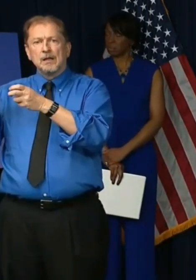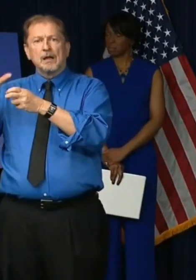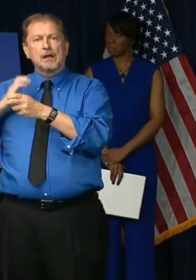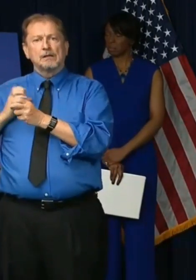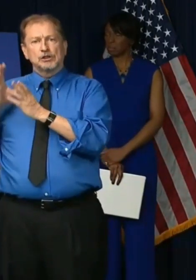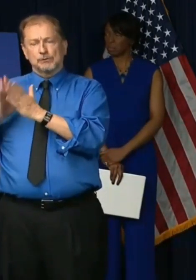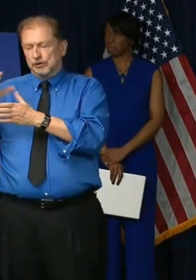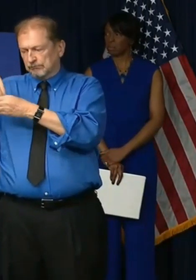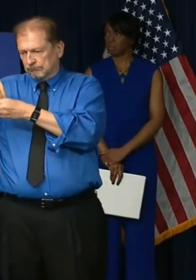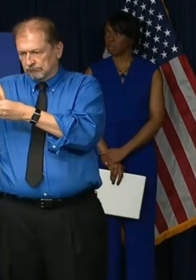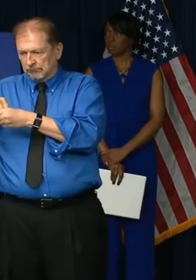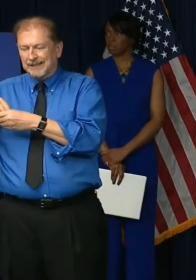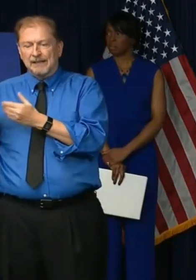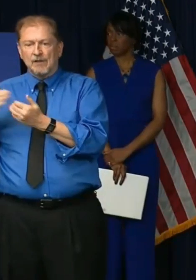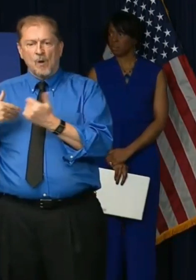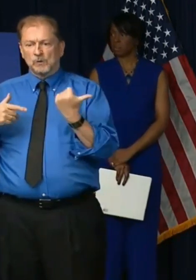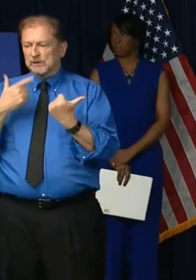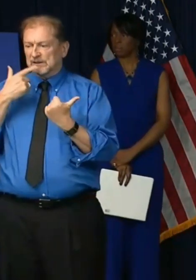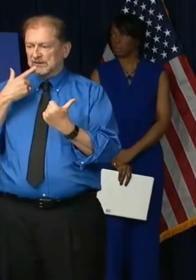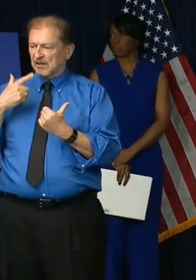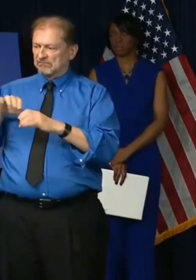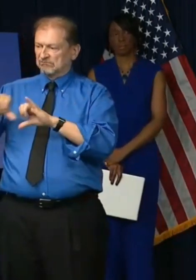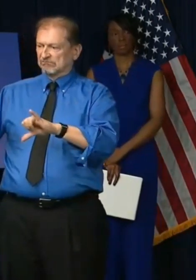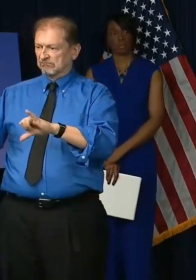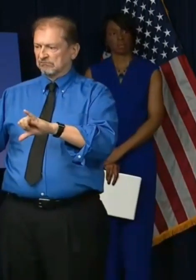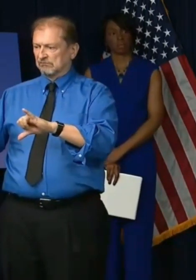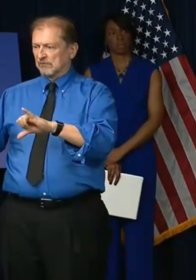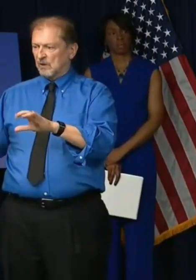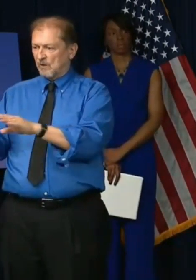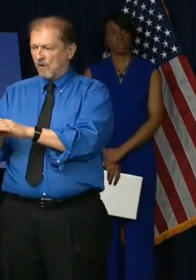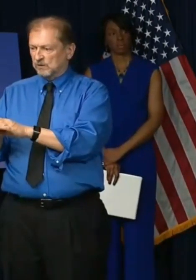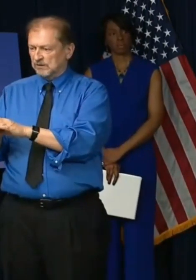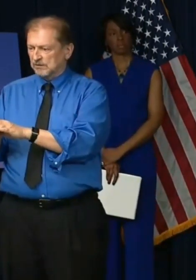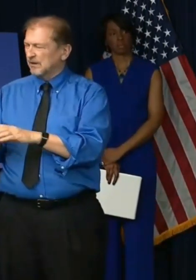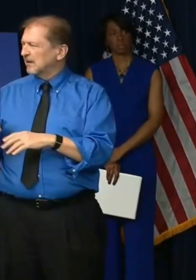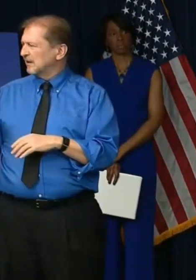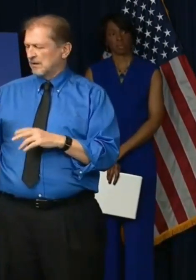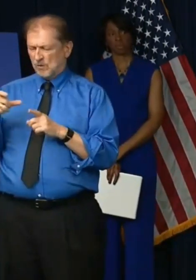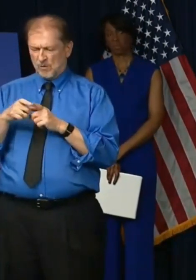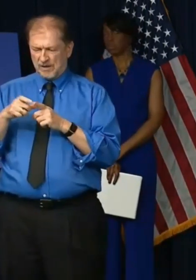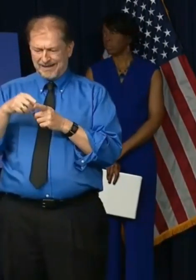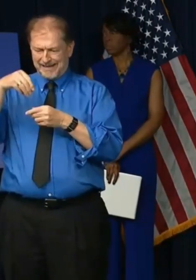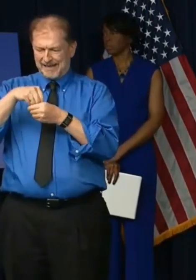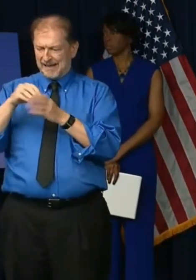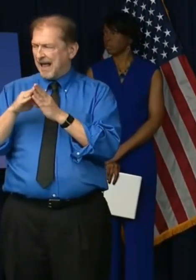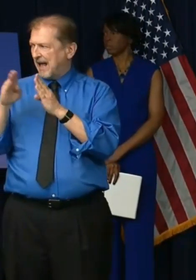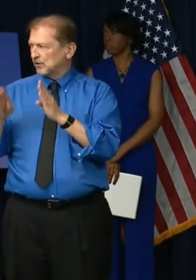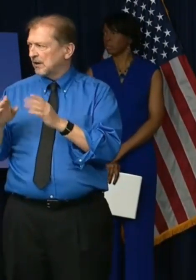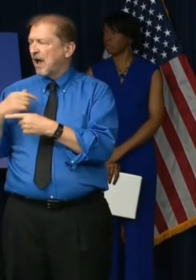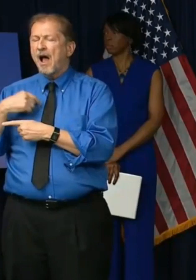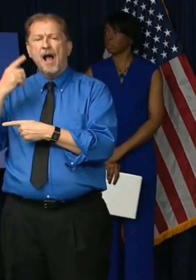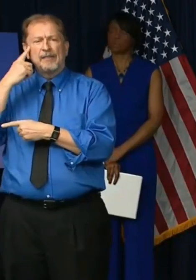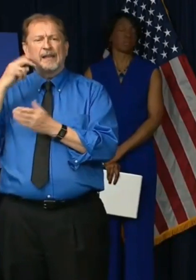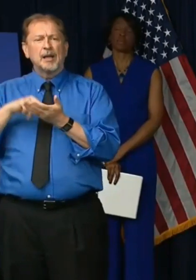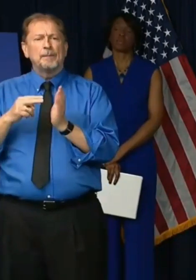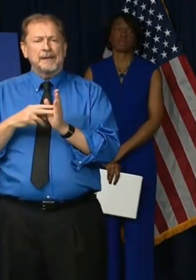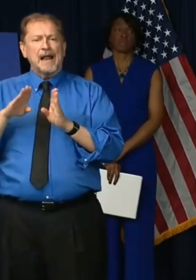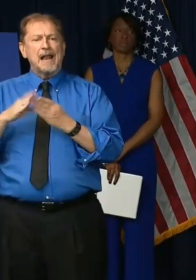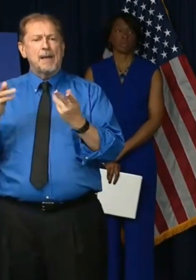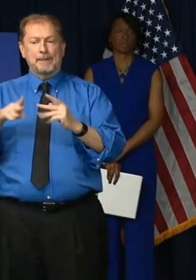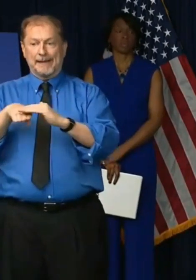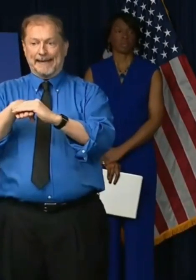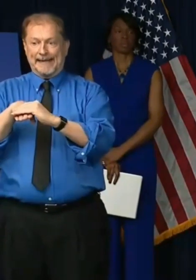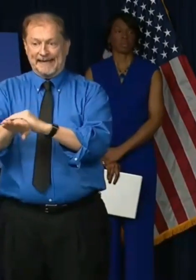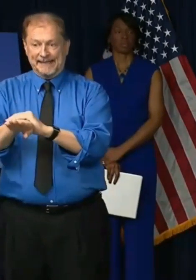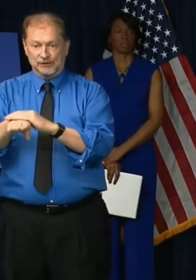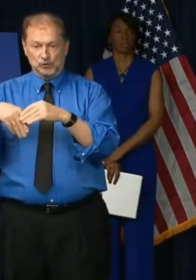extension. Your thoughts on this? Would there be consequences? I'm not sure what in-house customers means. I think that means allowing people to go into stores. Oh,